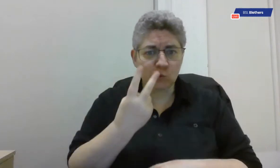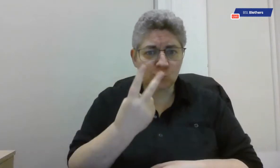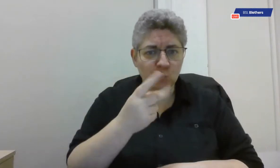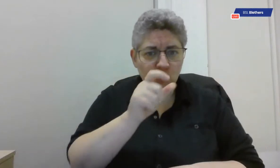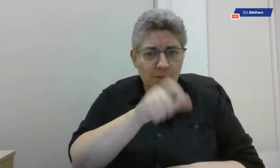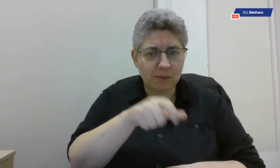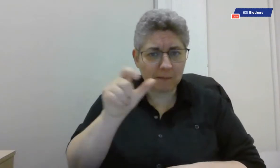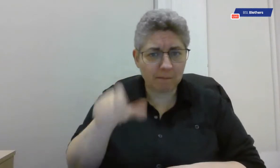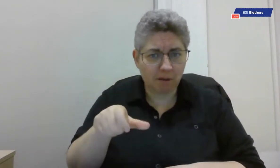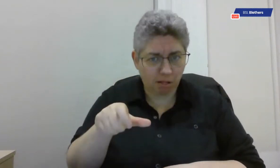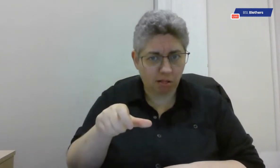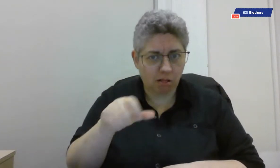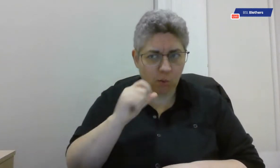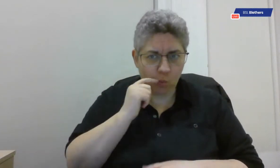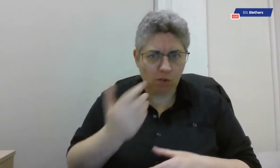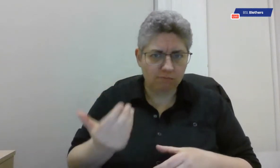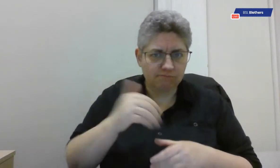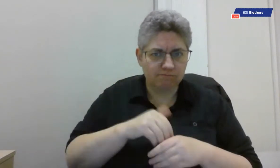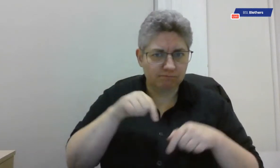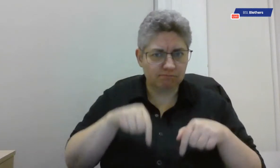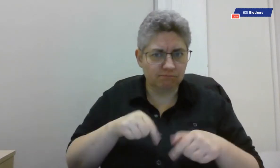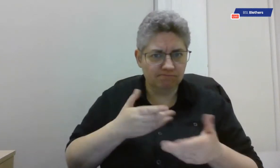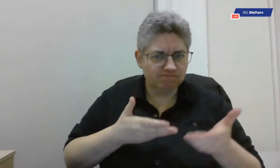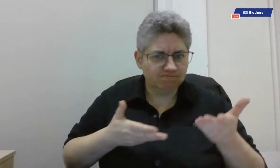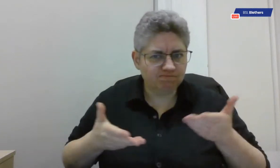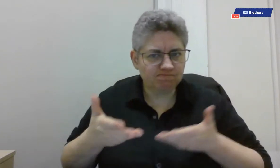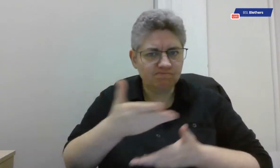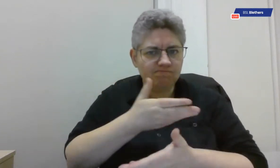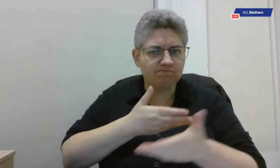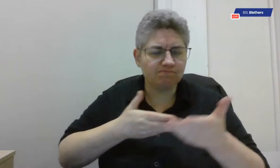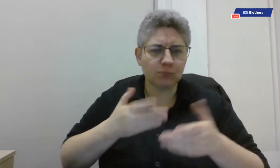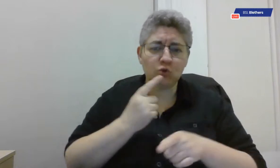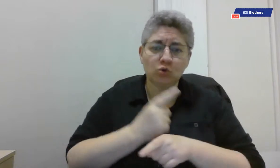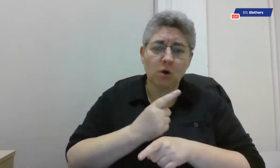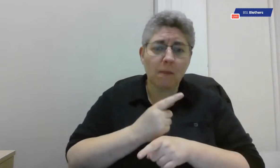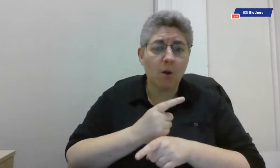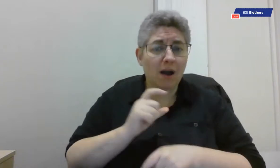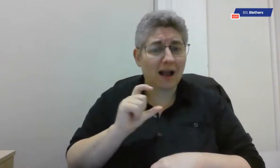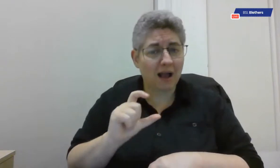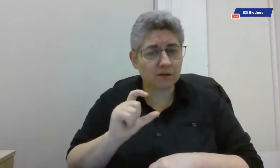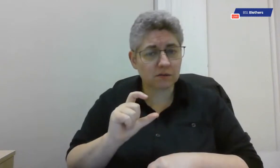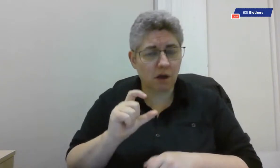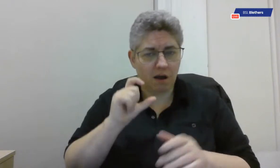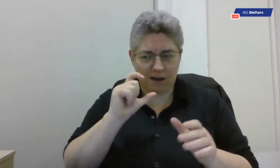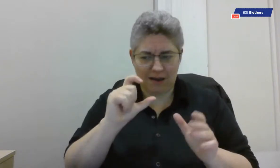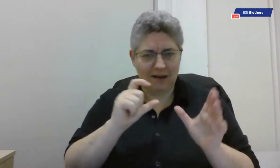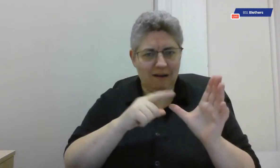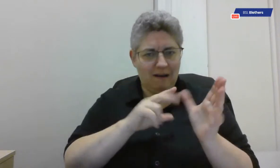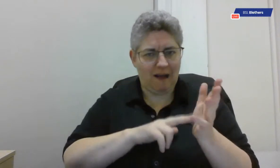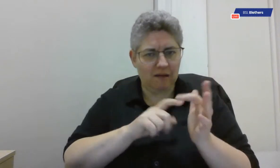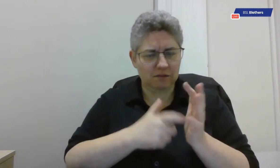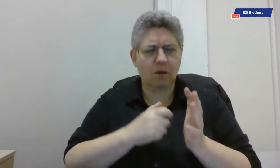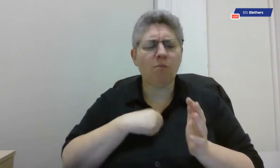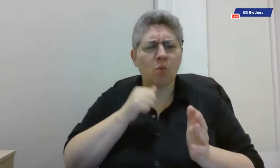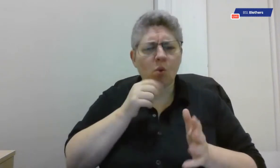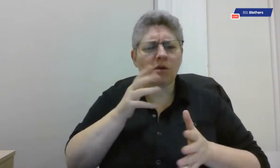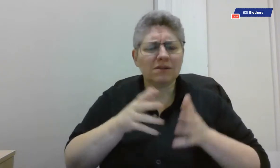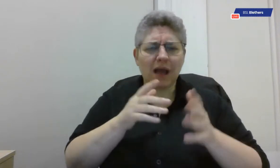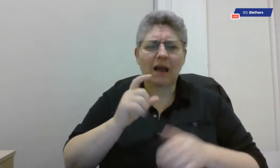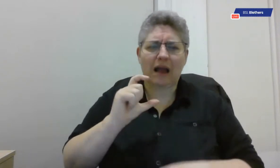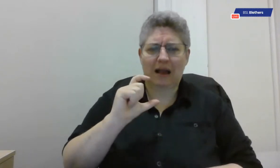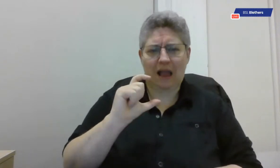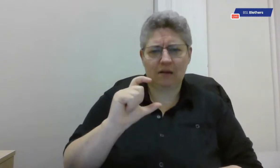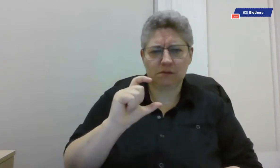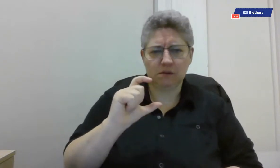Now, this is a project that is happening in the UK, and I'm delighted we've got two guests here tonight.